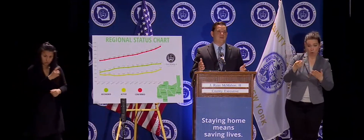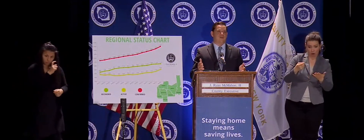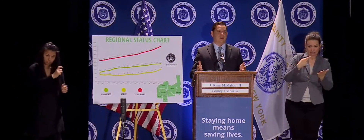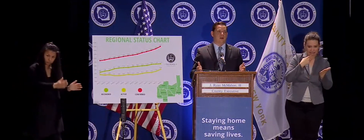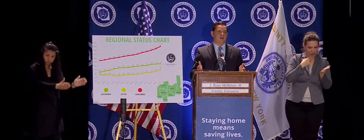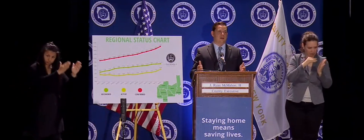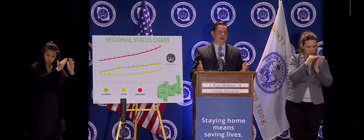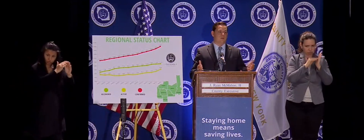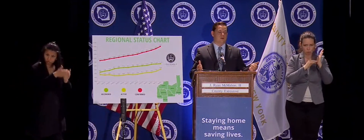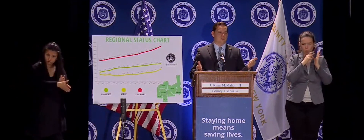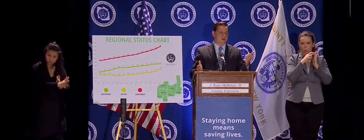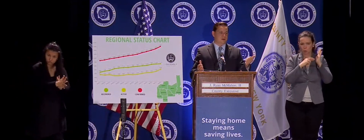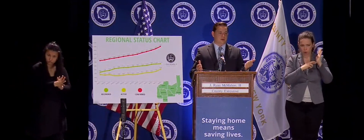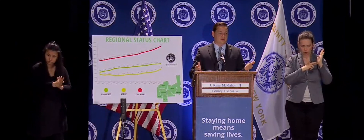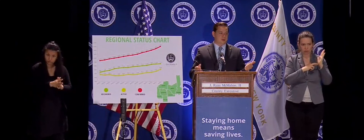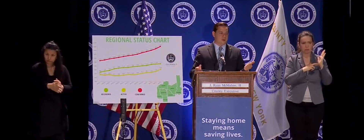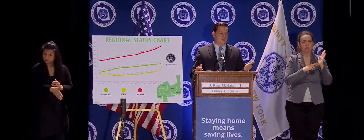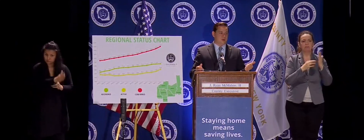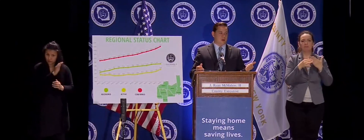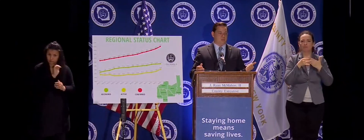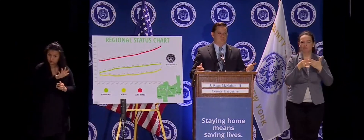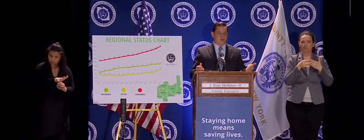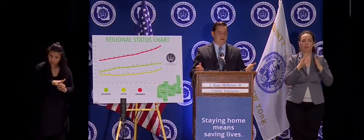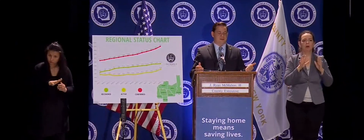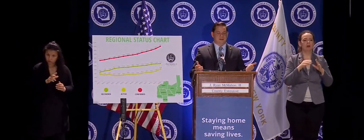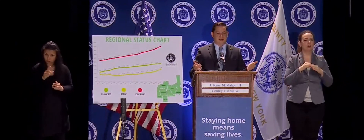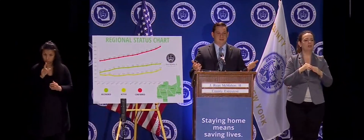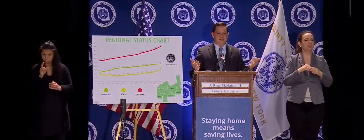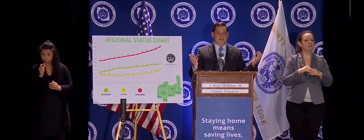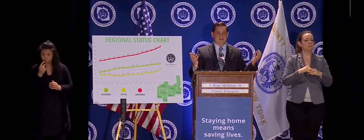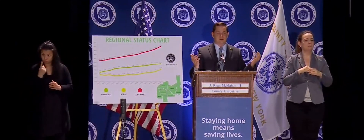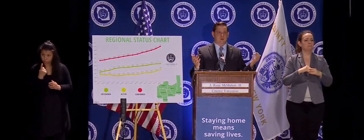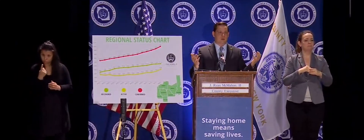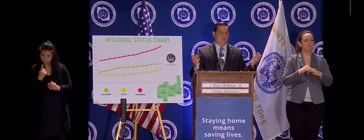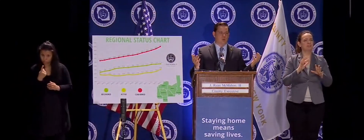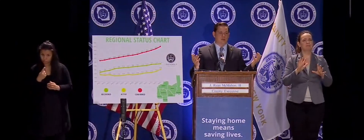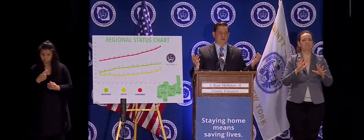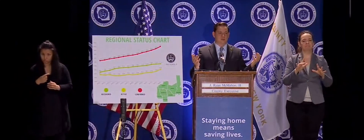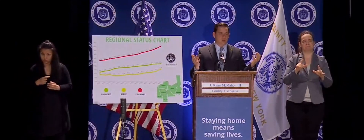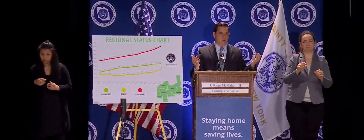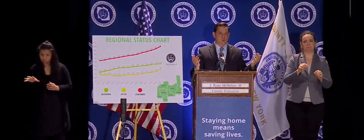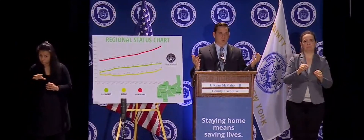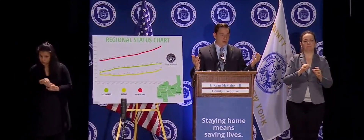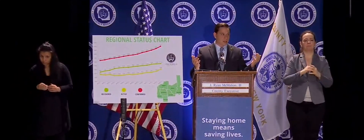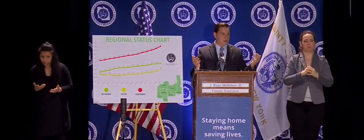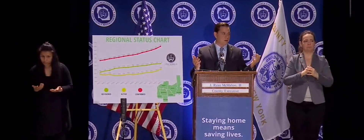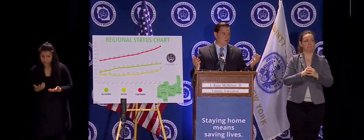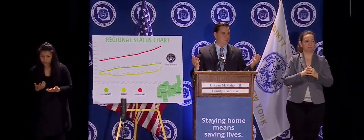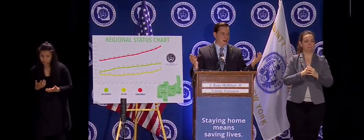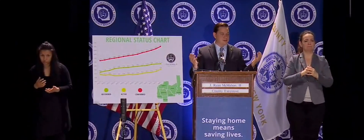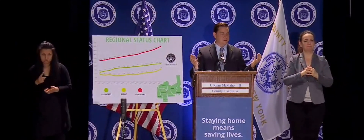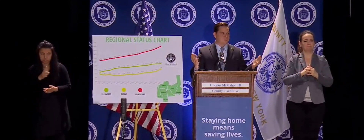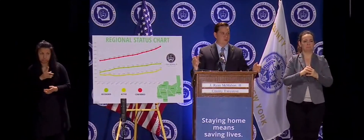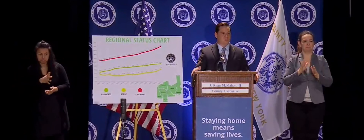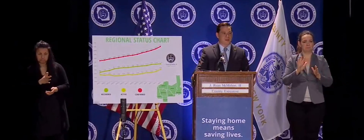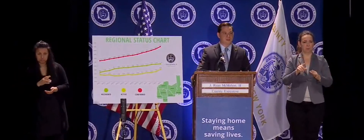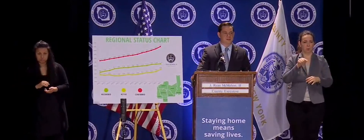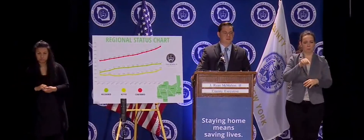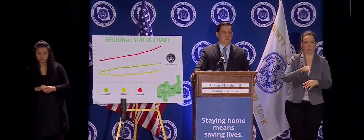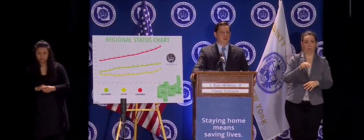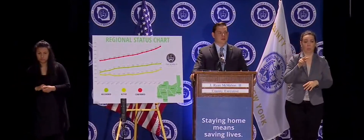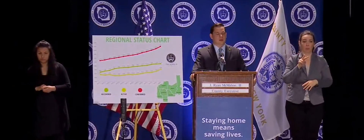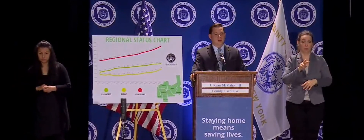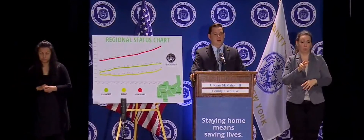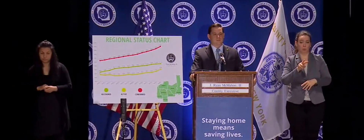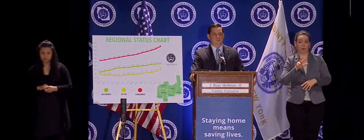it's not fair, again, when you're at, I was saying this yesterday, what are we at, 0.23 of positive confirmed